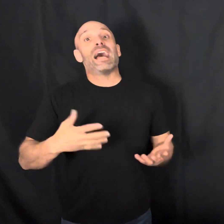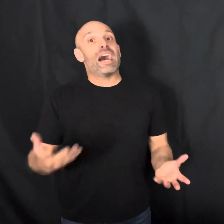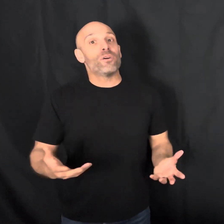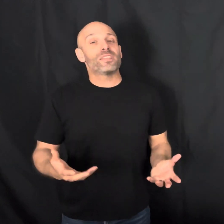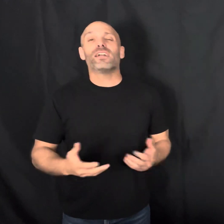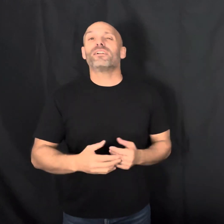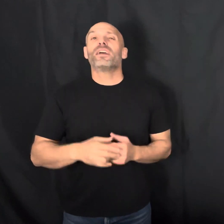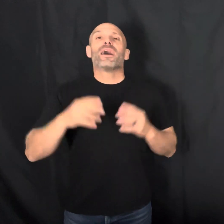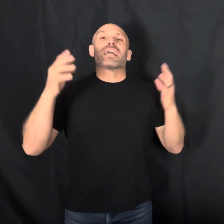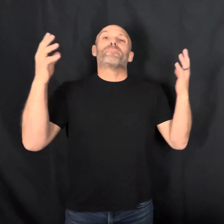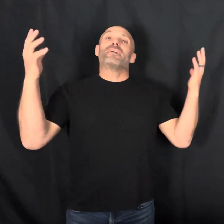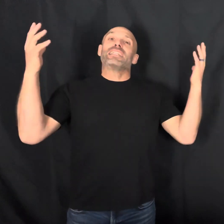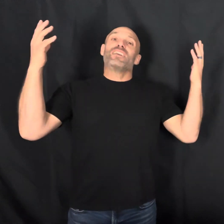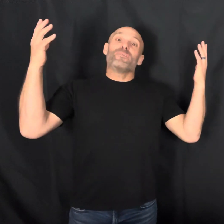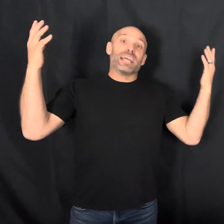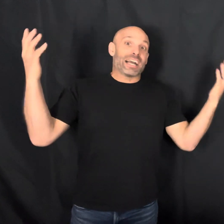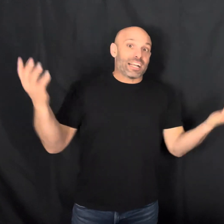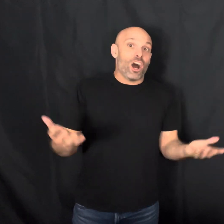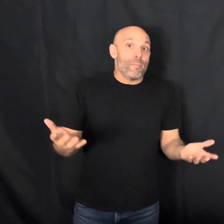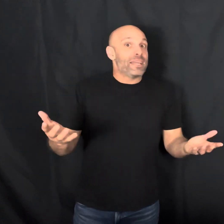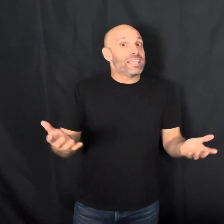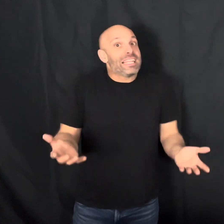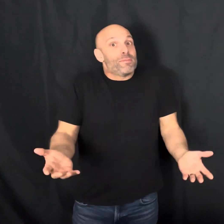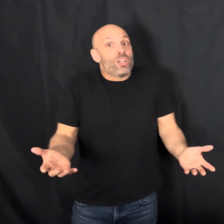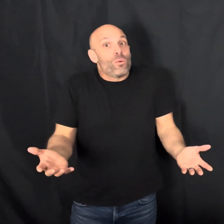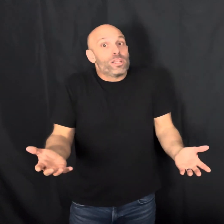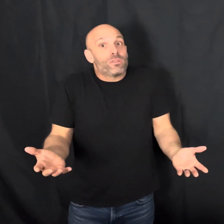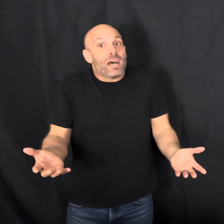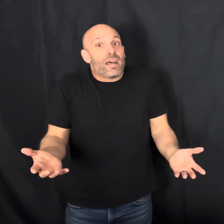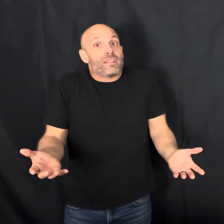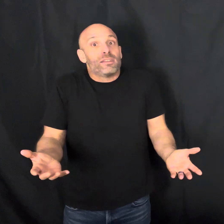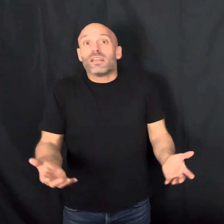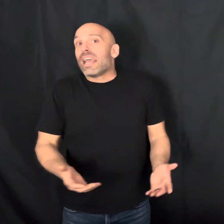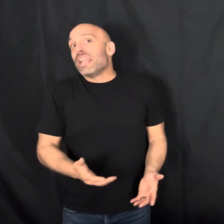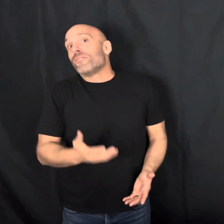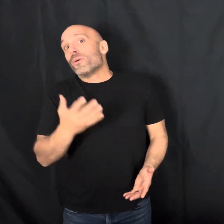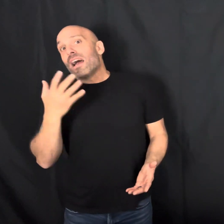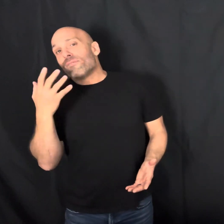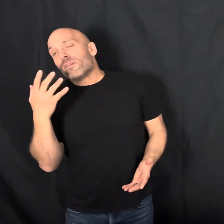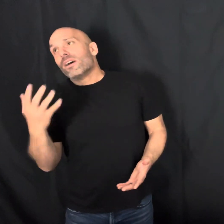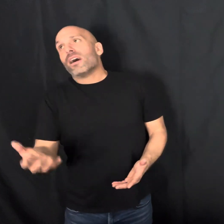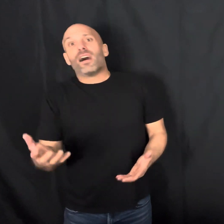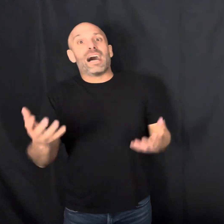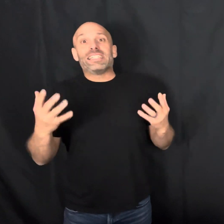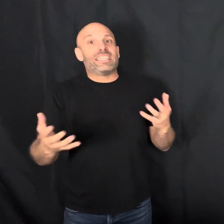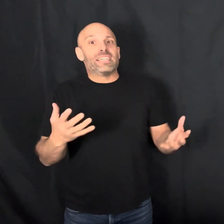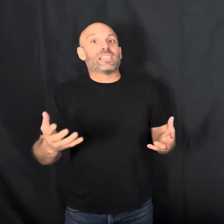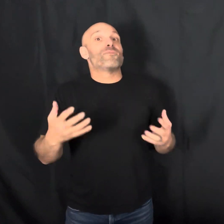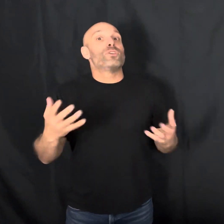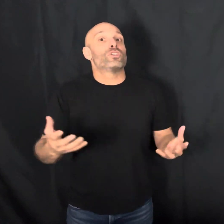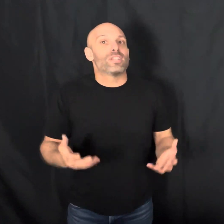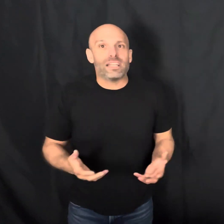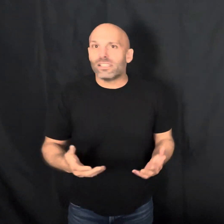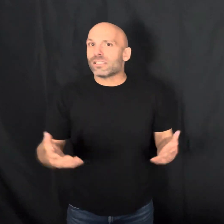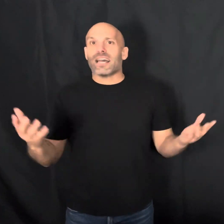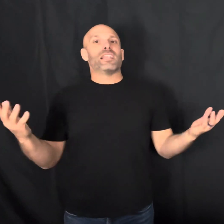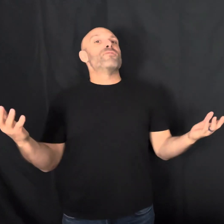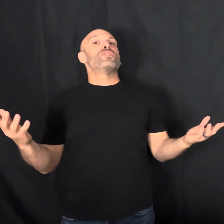out there. Leave me a comment and let me know what you thought. And if you have ideas on future lessons, I'd love to hear